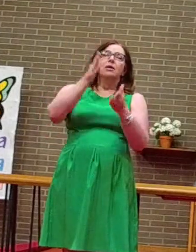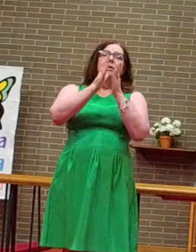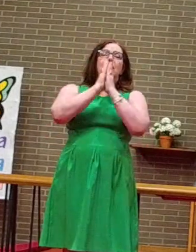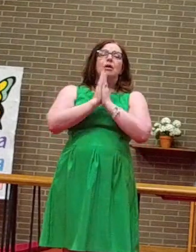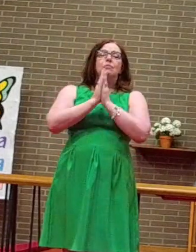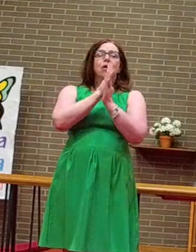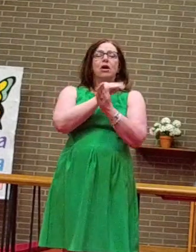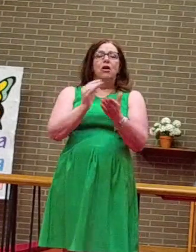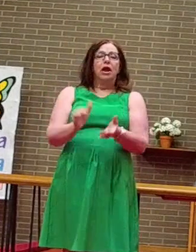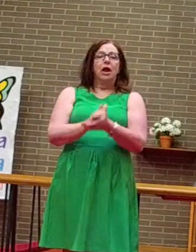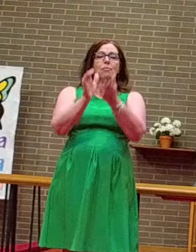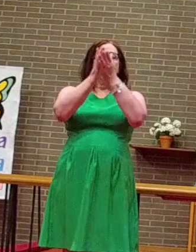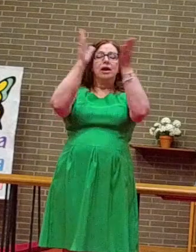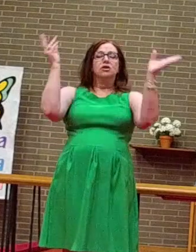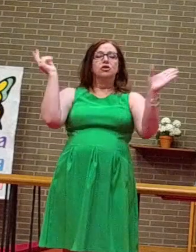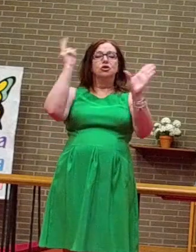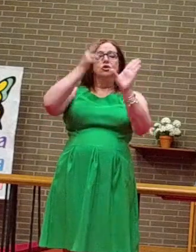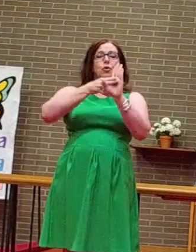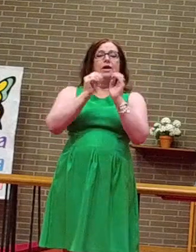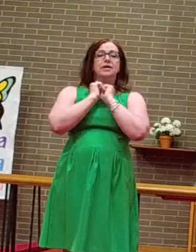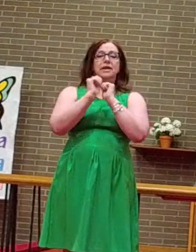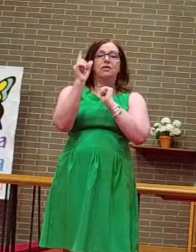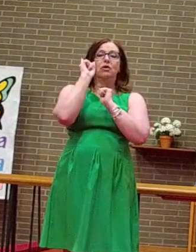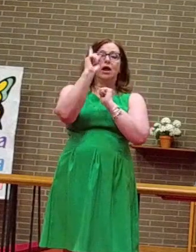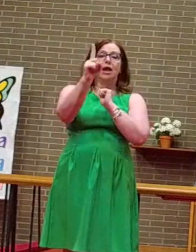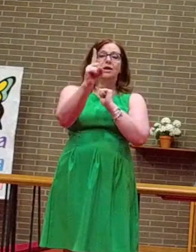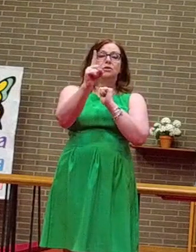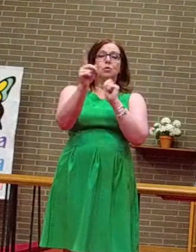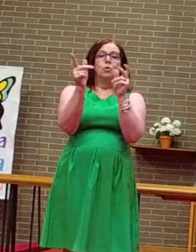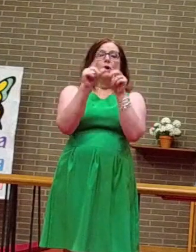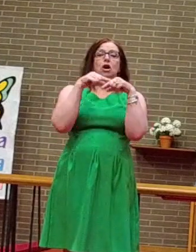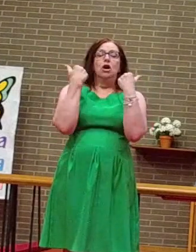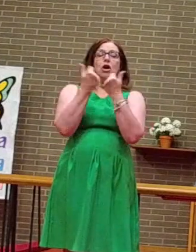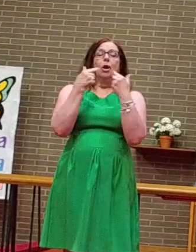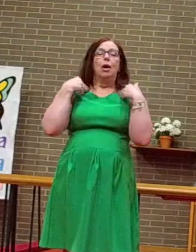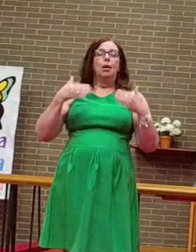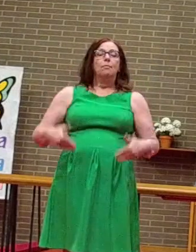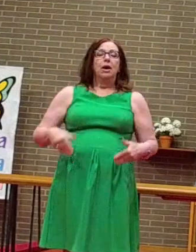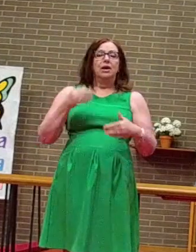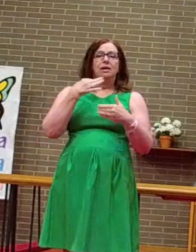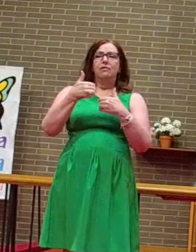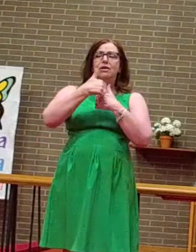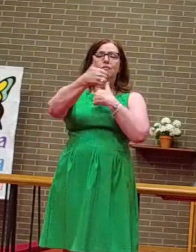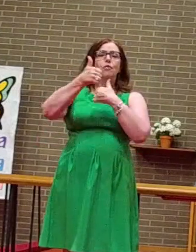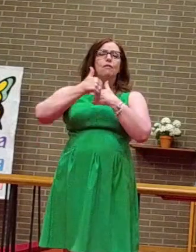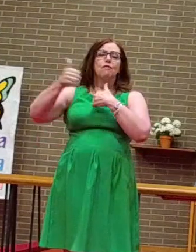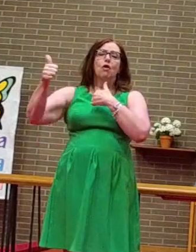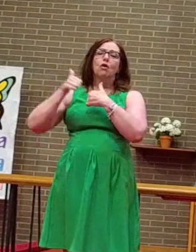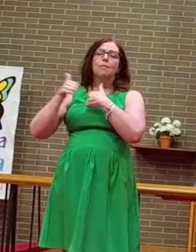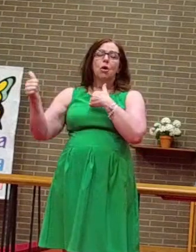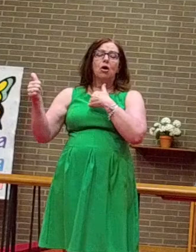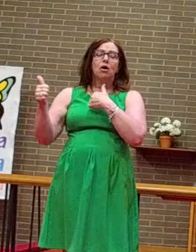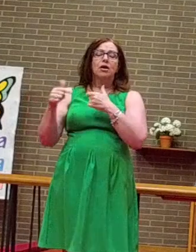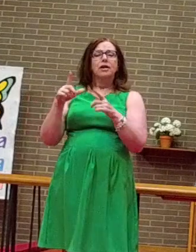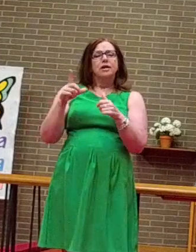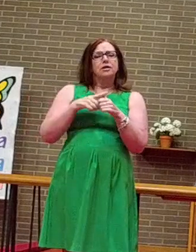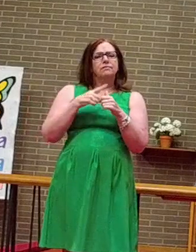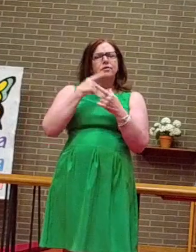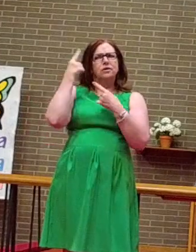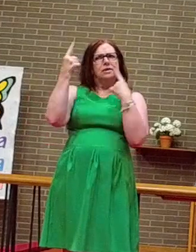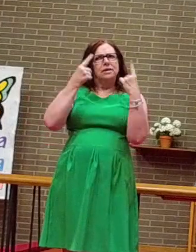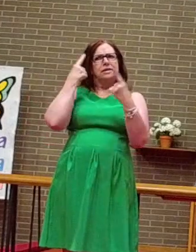be united together as one body, even if so far apart, let us first